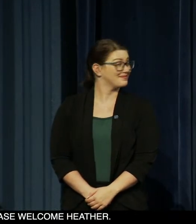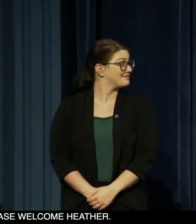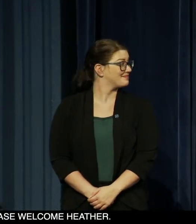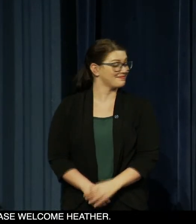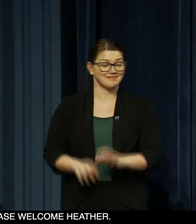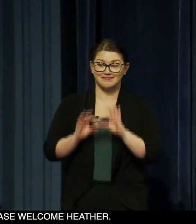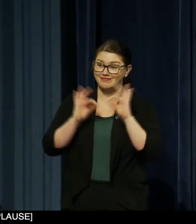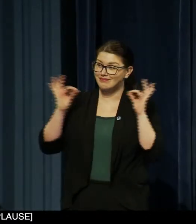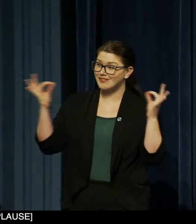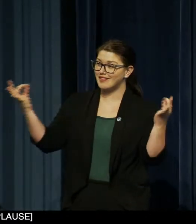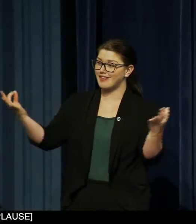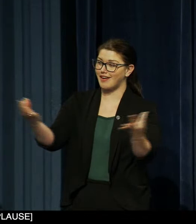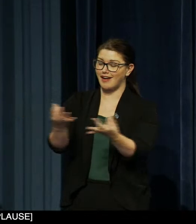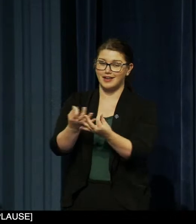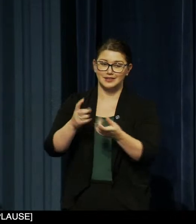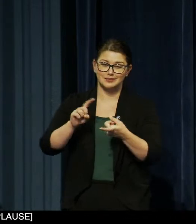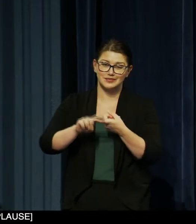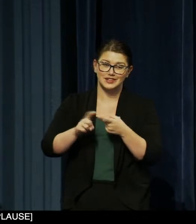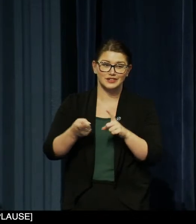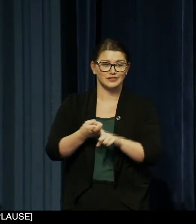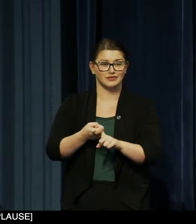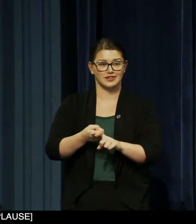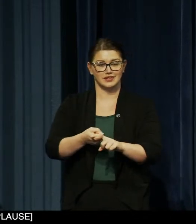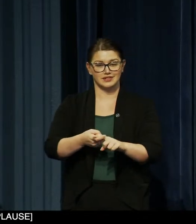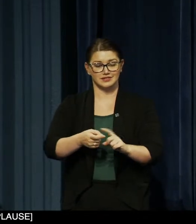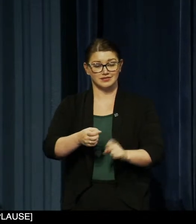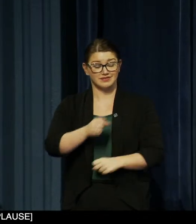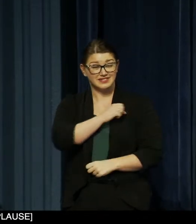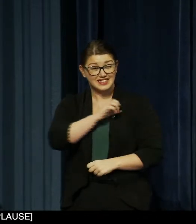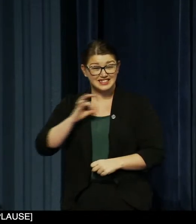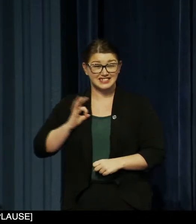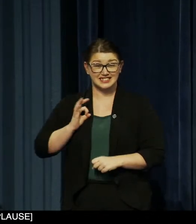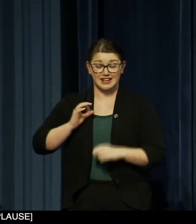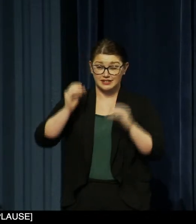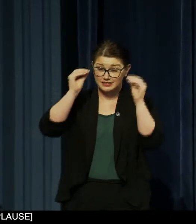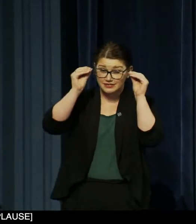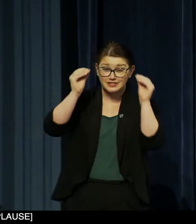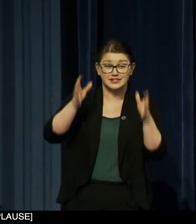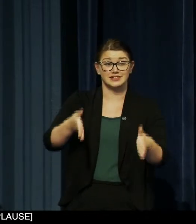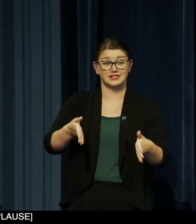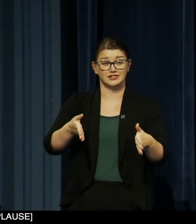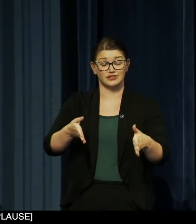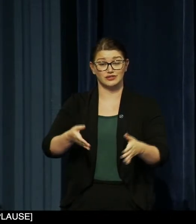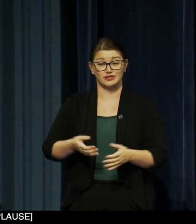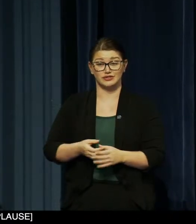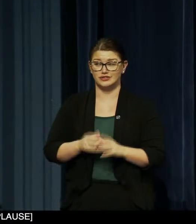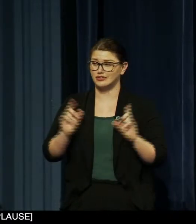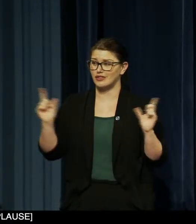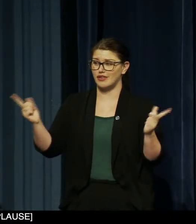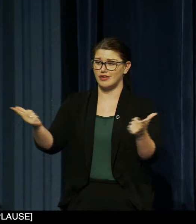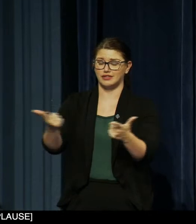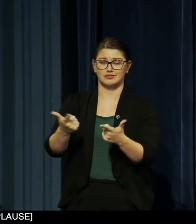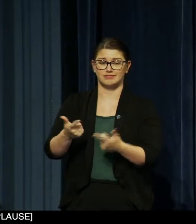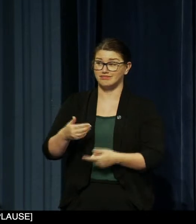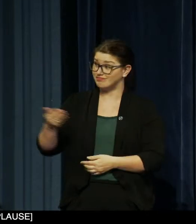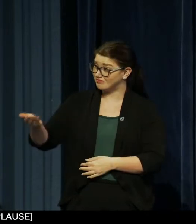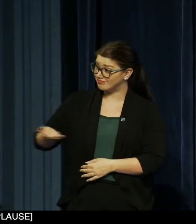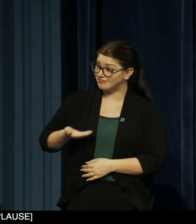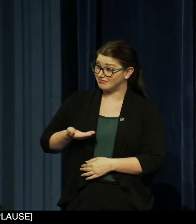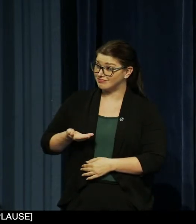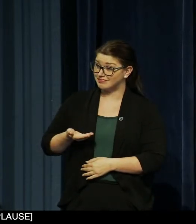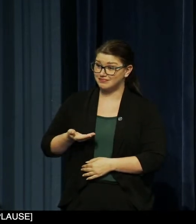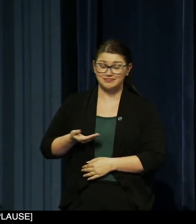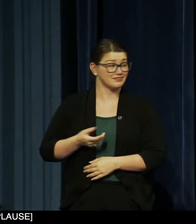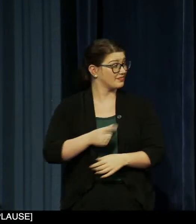Family and friends, instructors, administrators, staff, guests, and